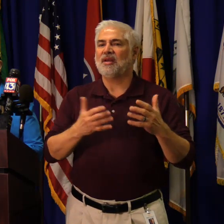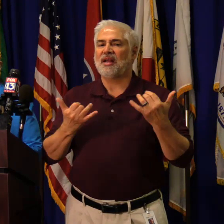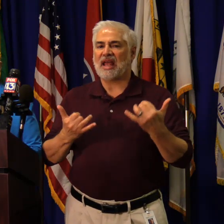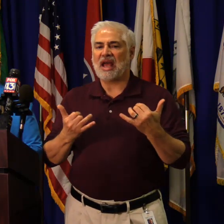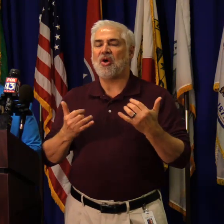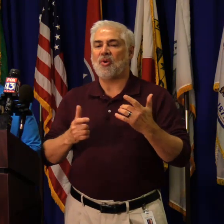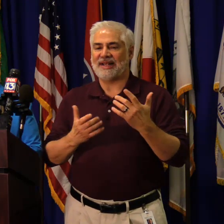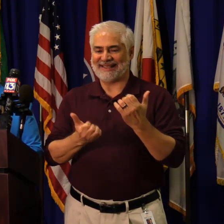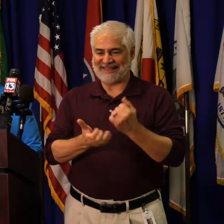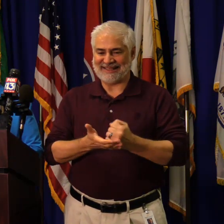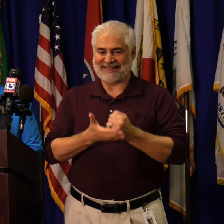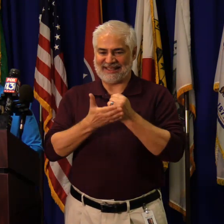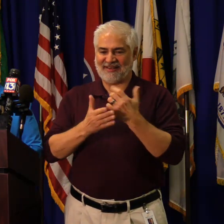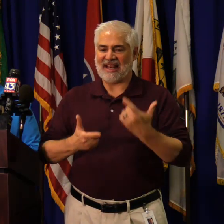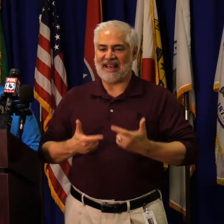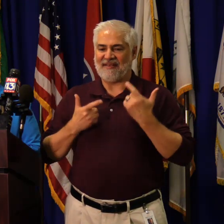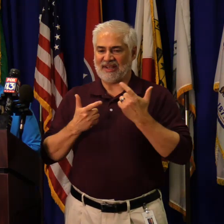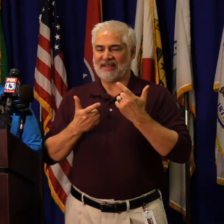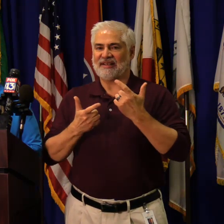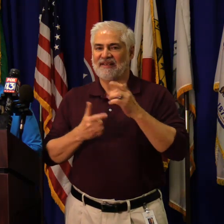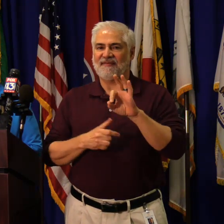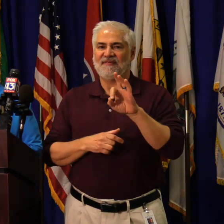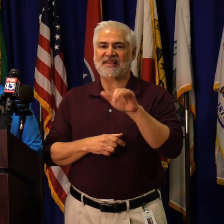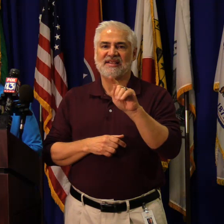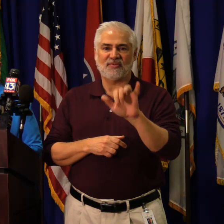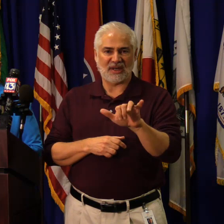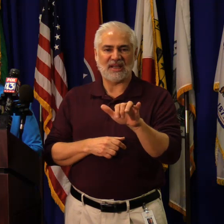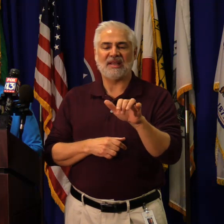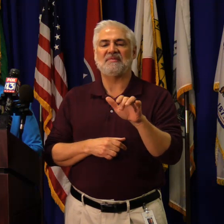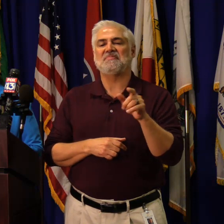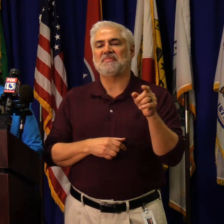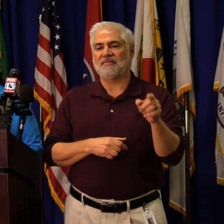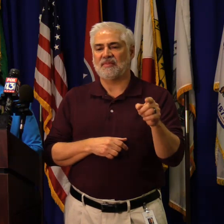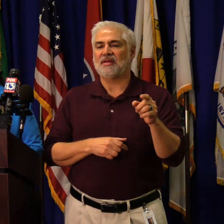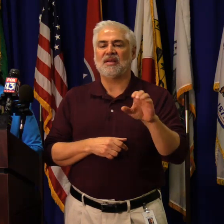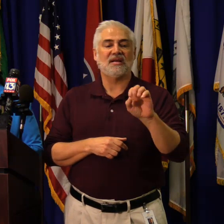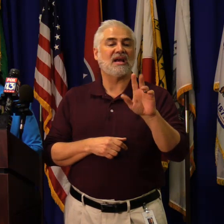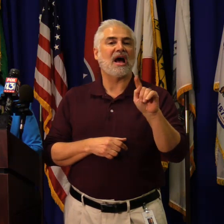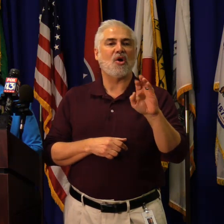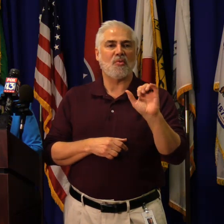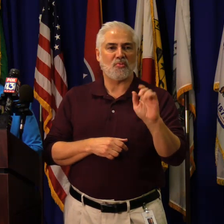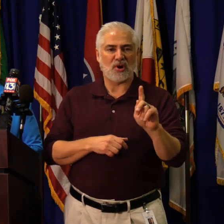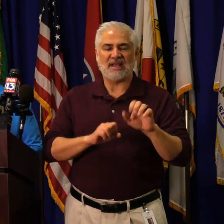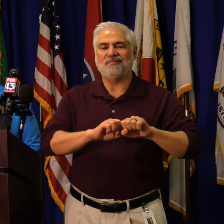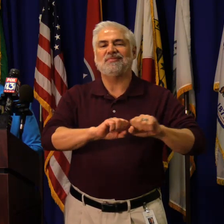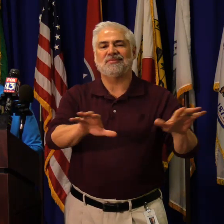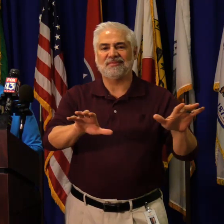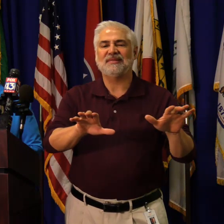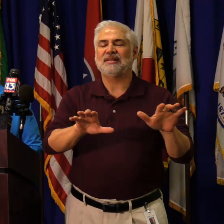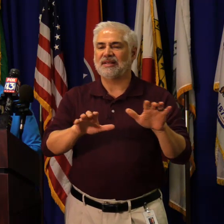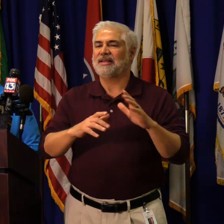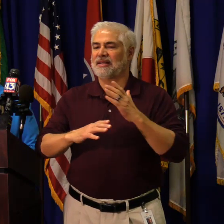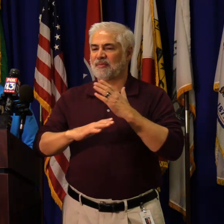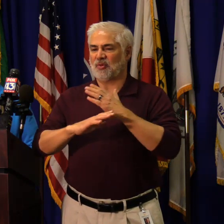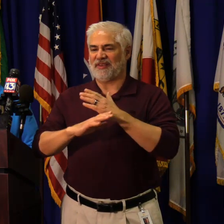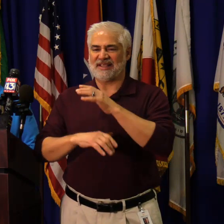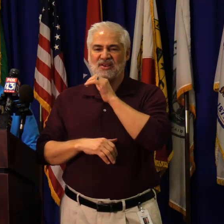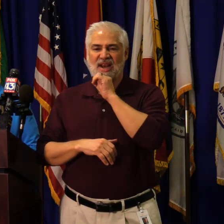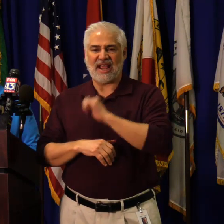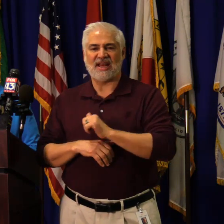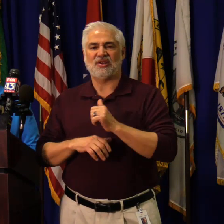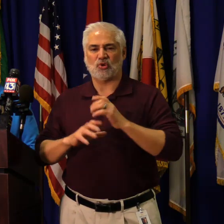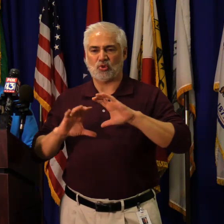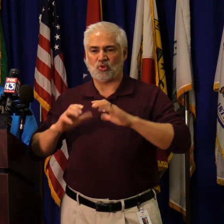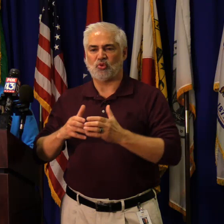assisted living facility, which then again reinforces the vulnerability of our aging population,